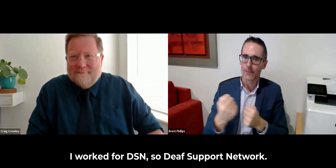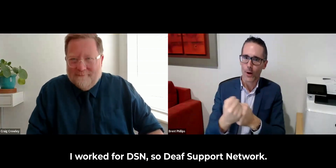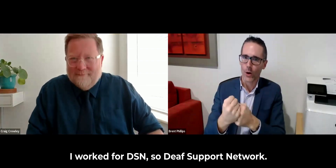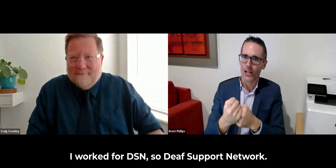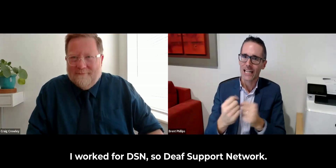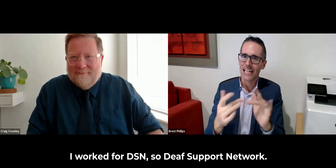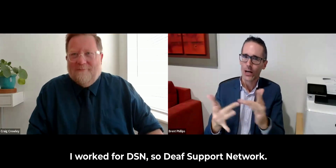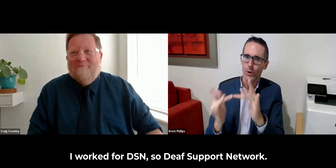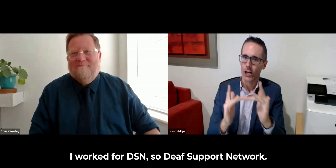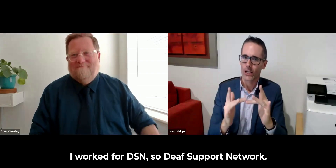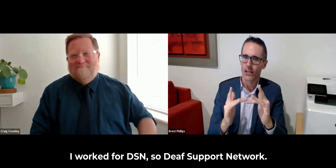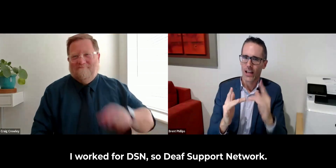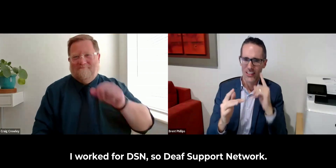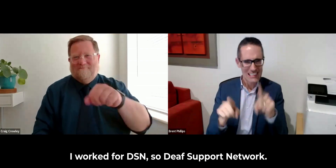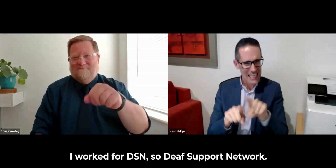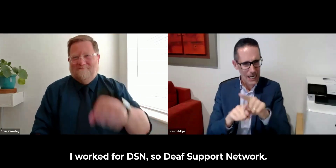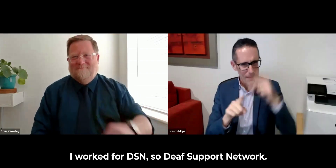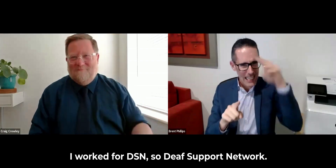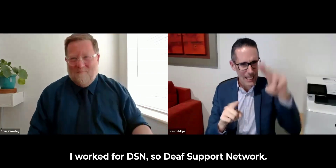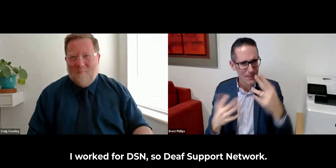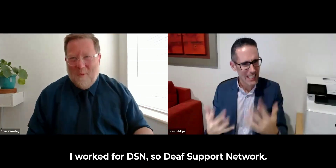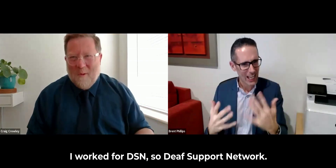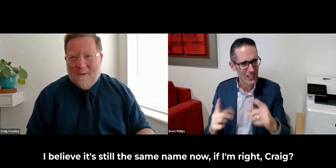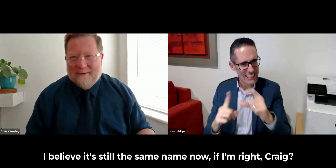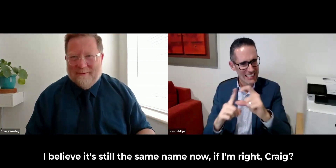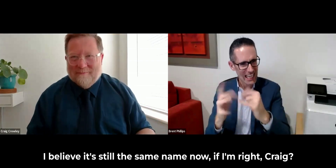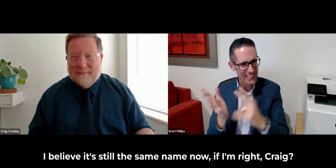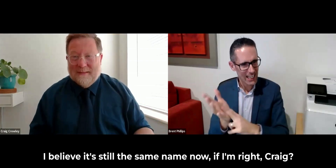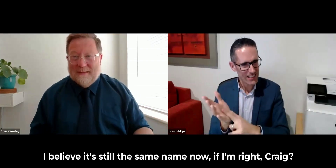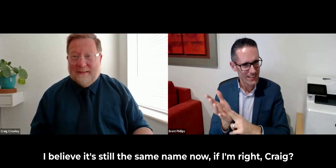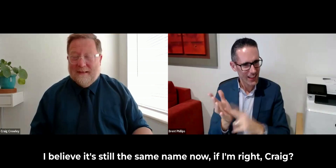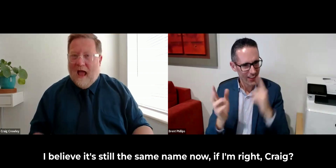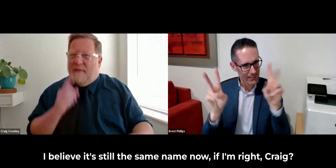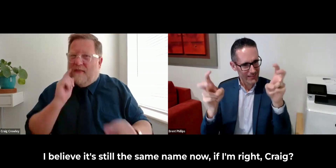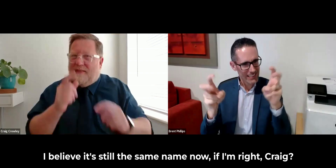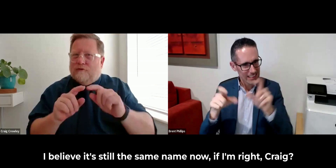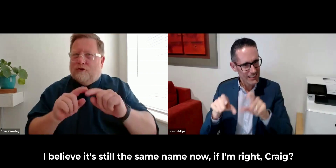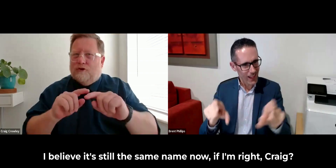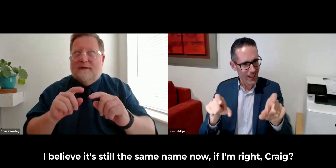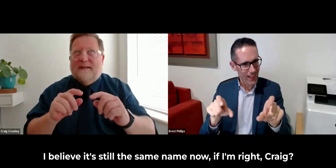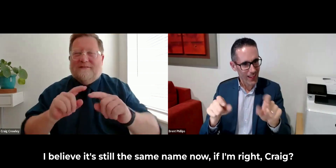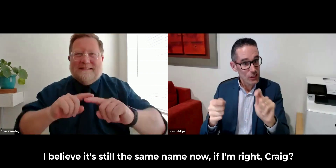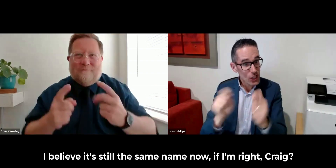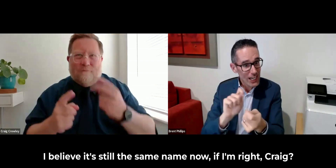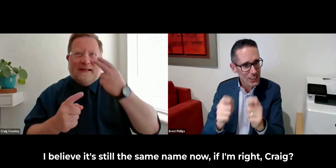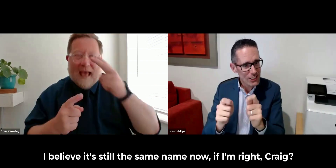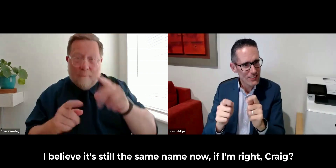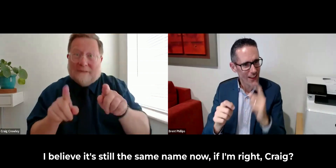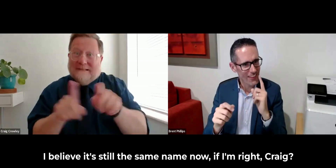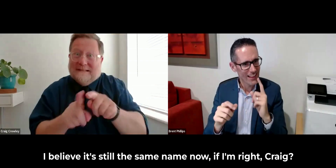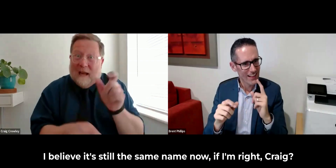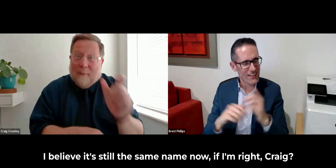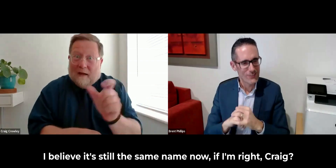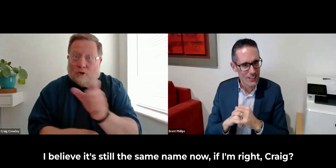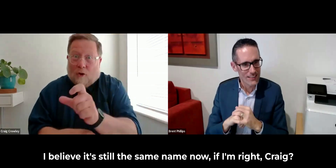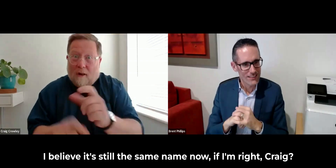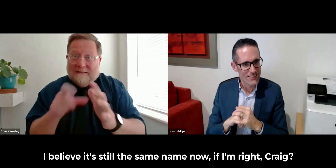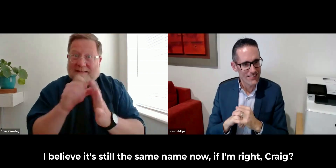DSN, so Deaf Support Network. I believe it's still the same name now, if I'm right, Craig.